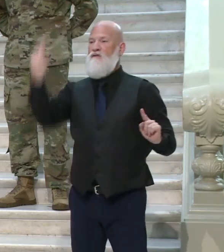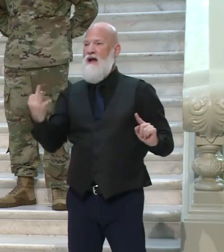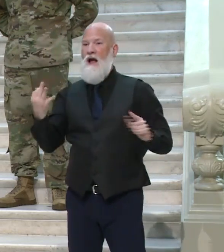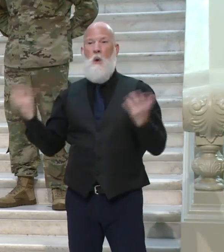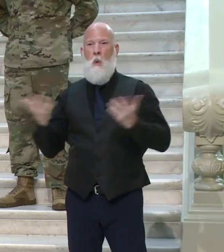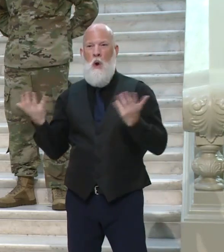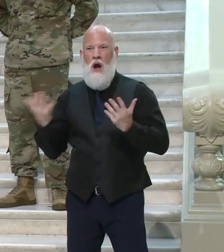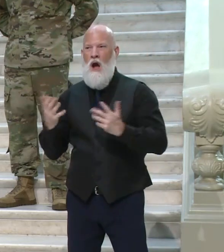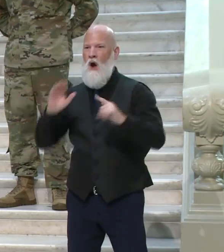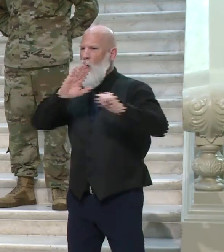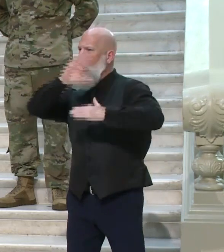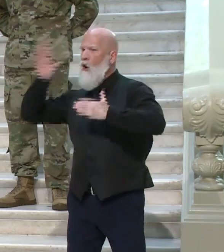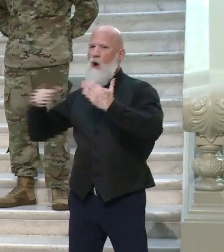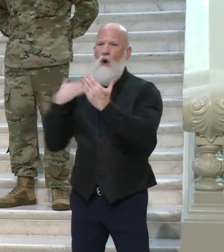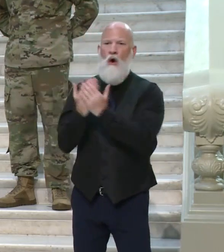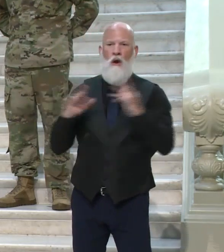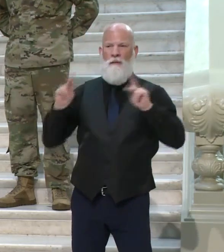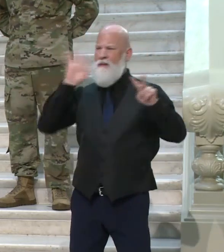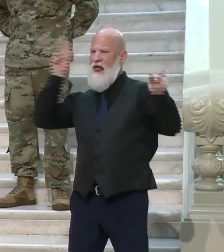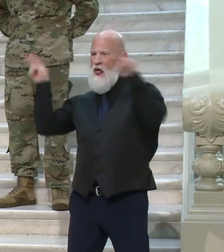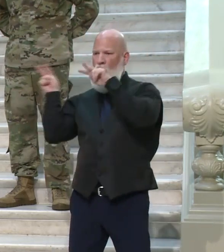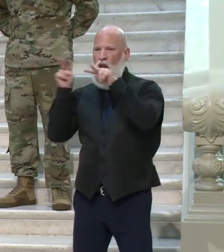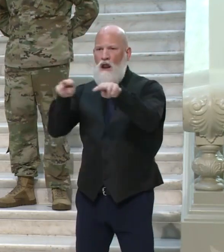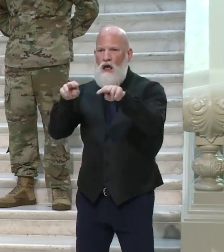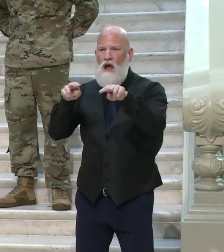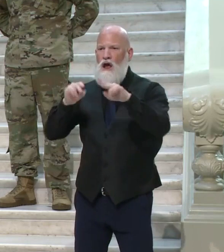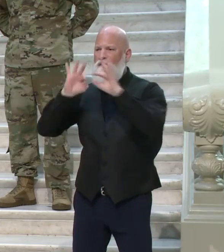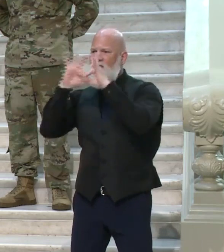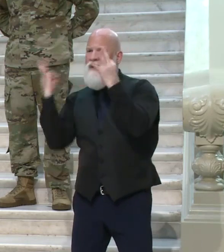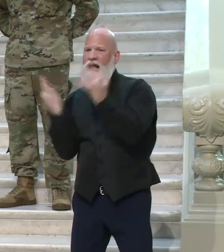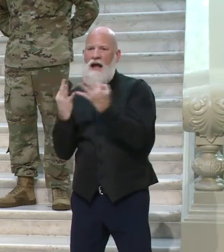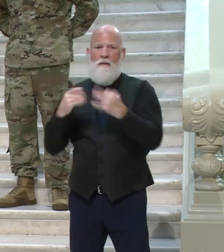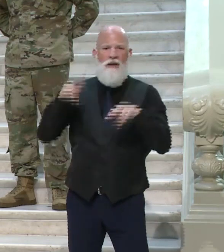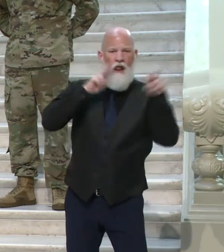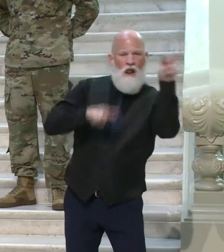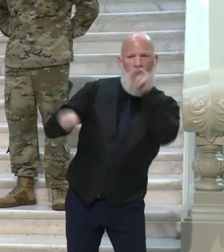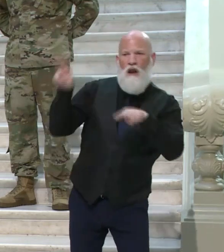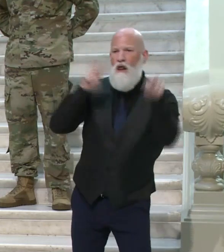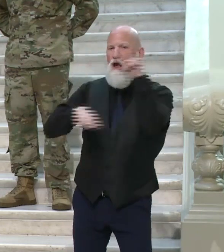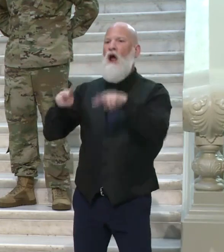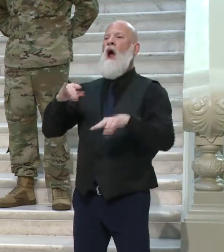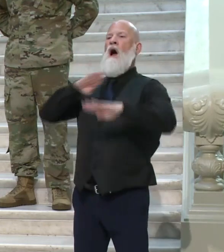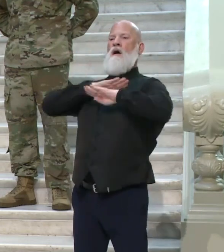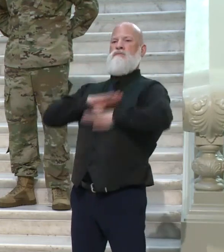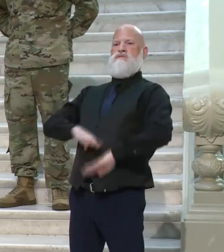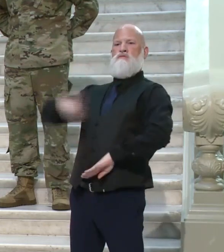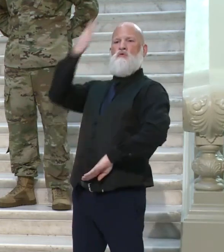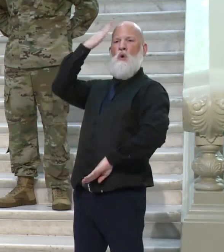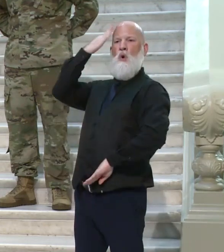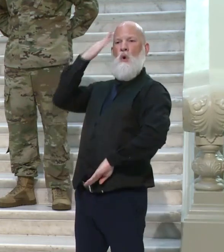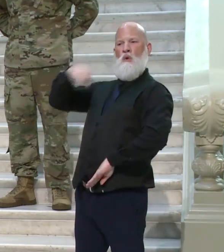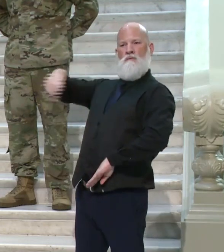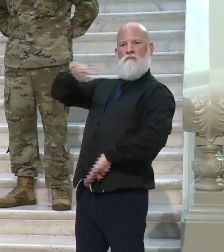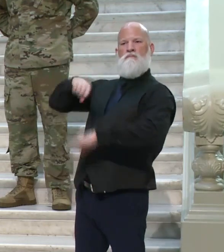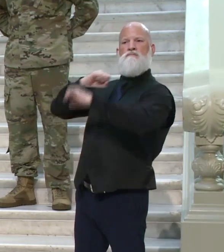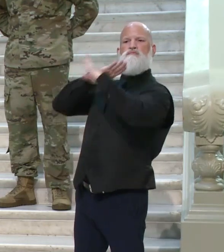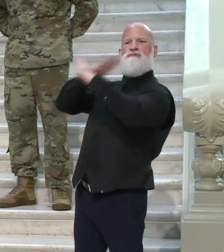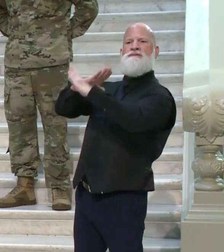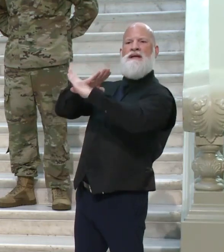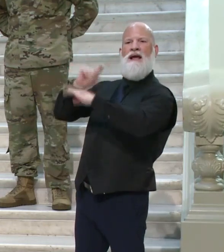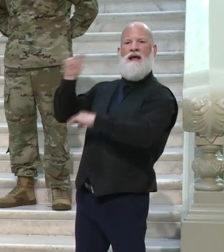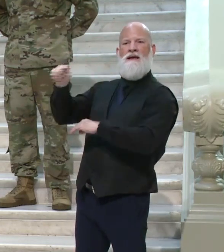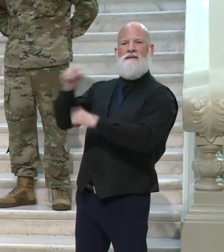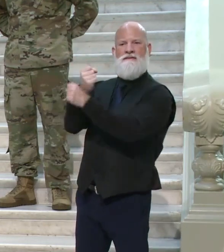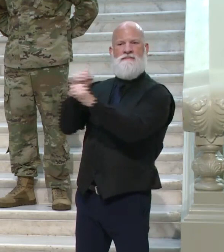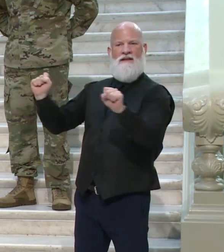they deserve to protect their loved ones. The department has also launched a temporary nurse aid training program